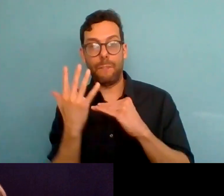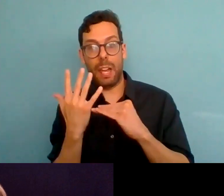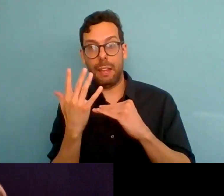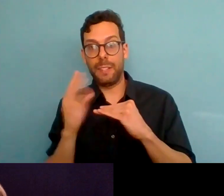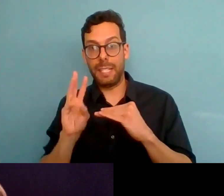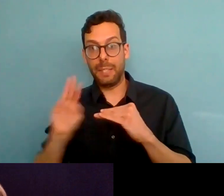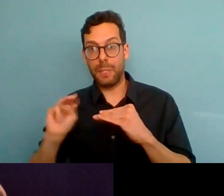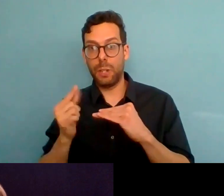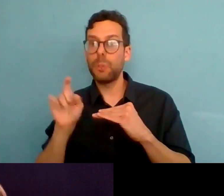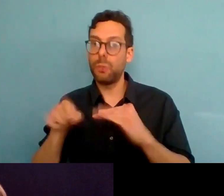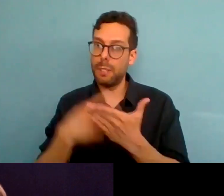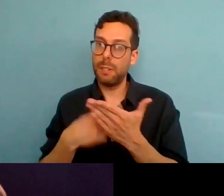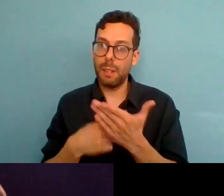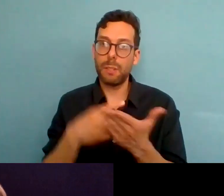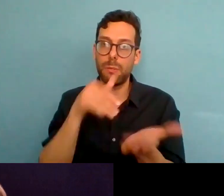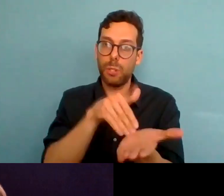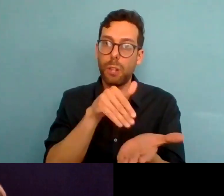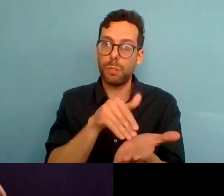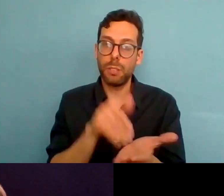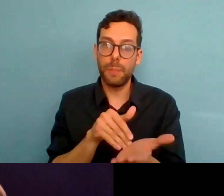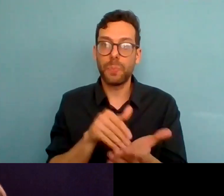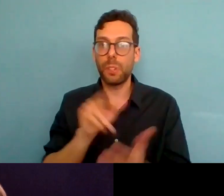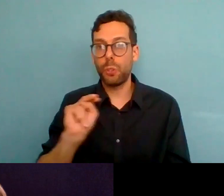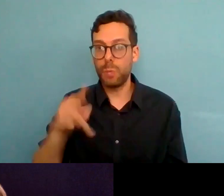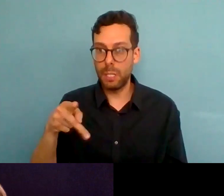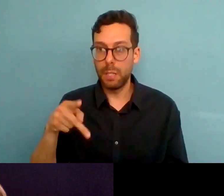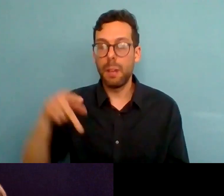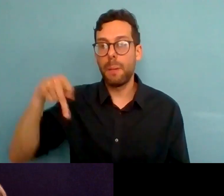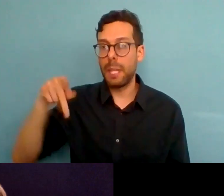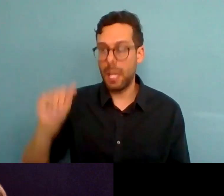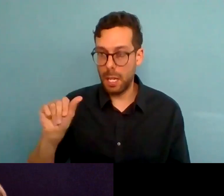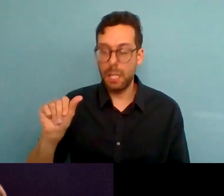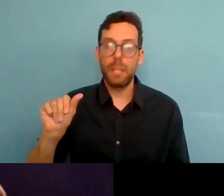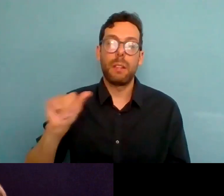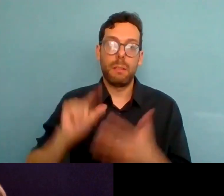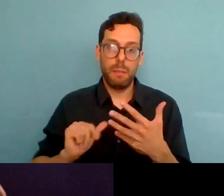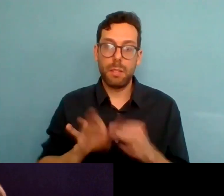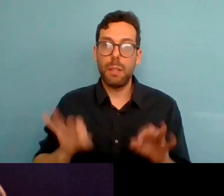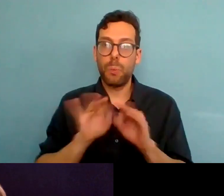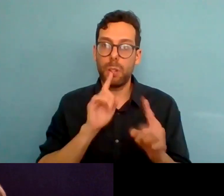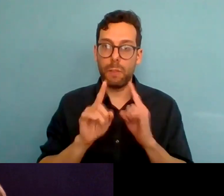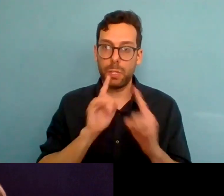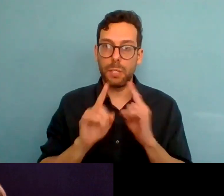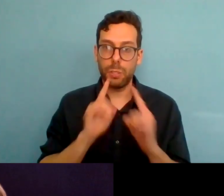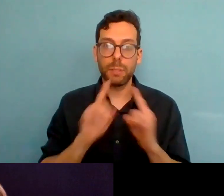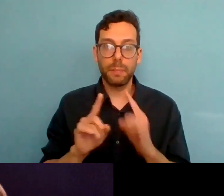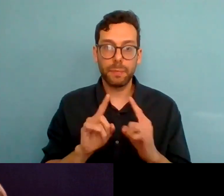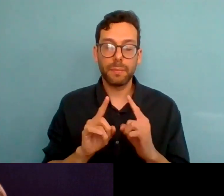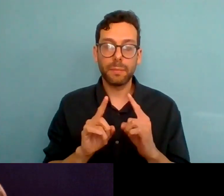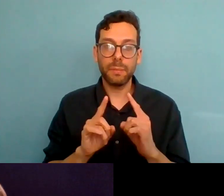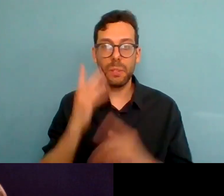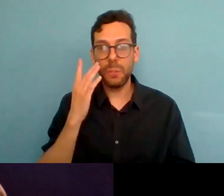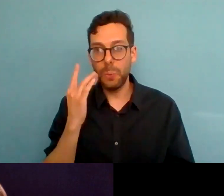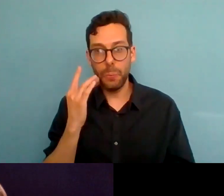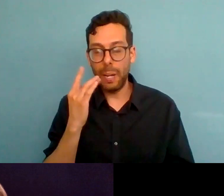be discussed with your physician. I think that, or again, nurse practitioner, physician's assistant. Those are important conversations to have because, again, why would you want